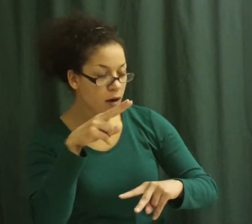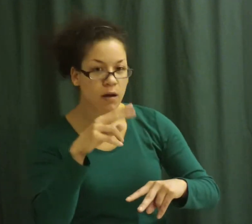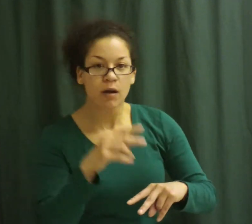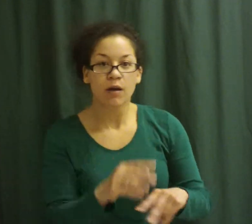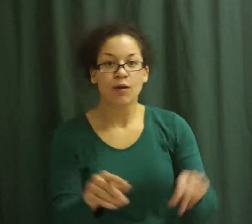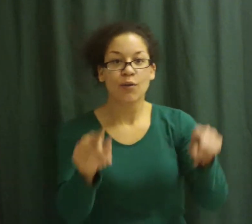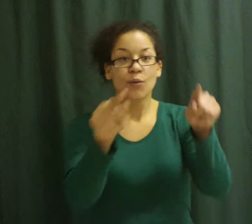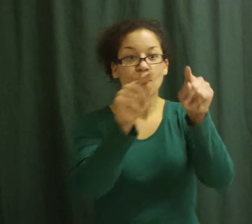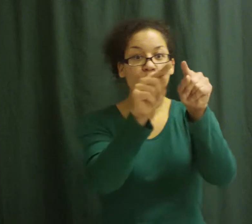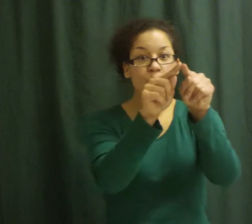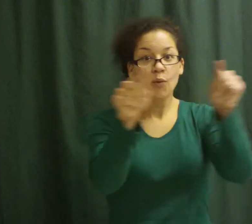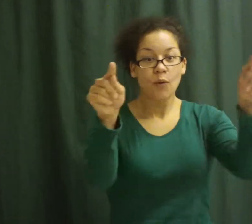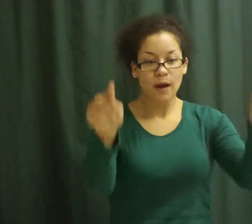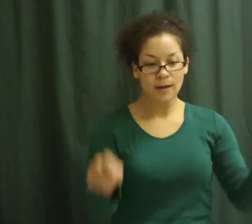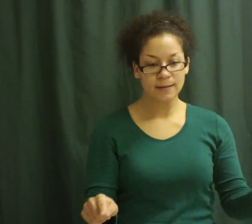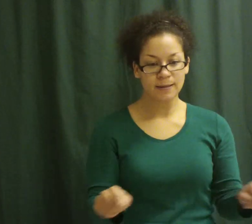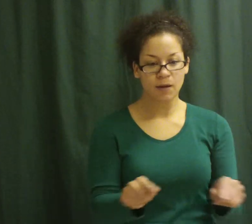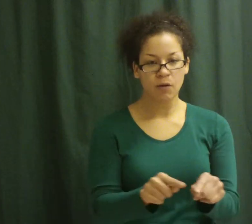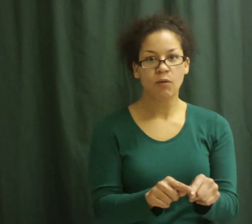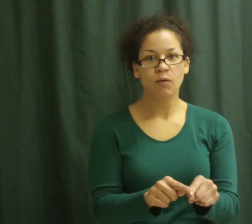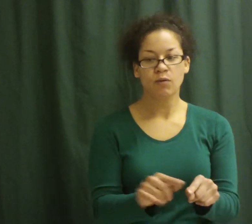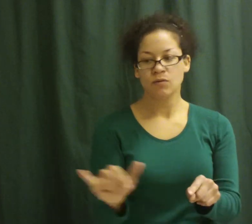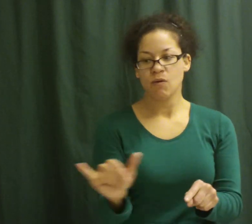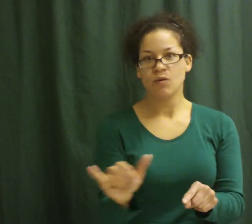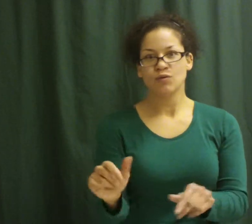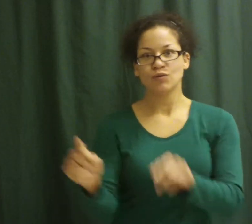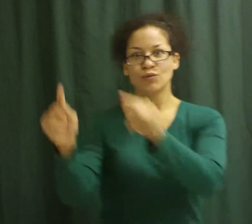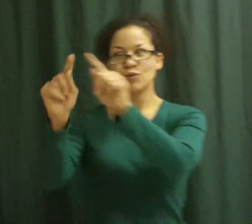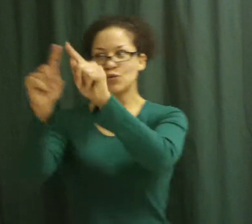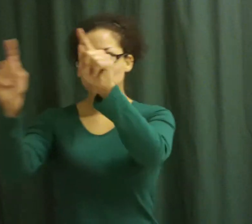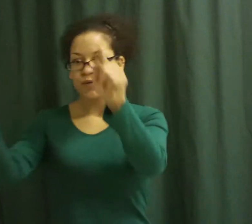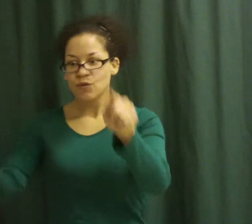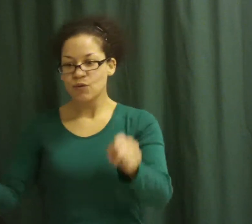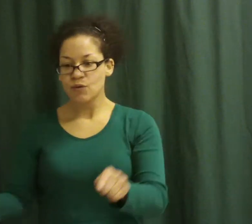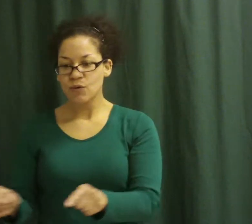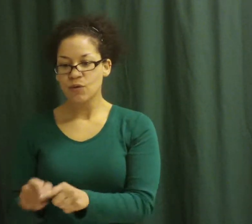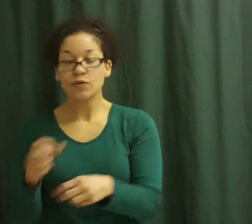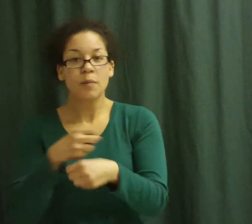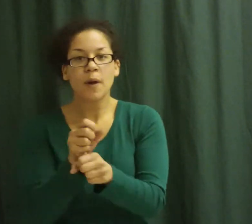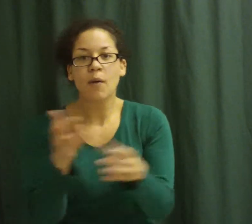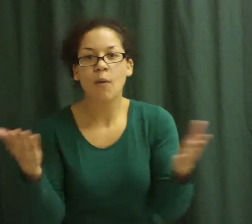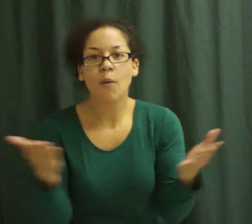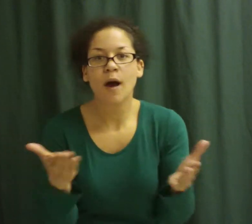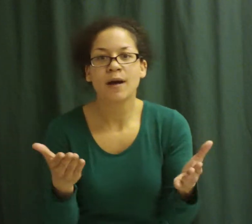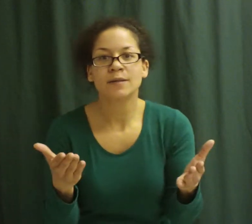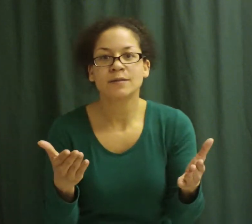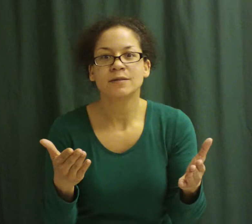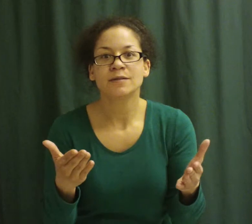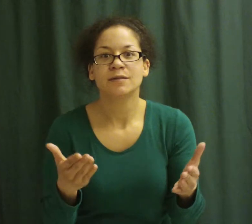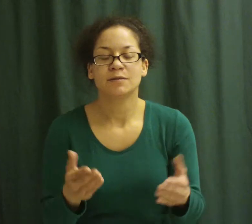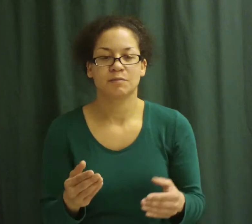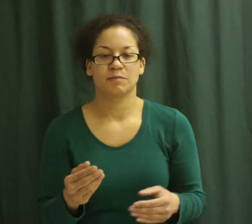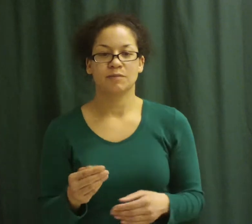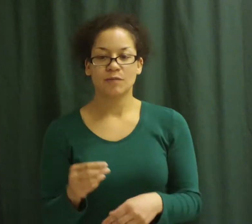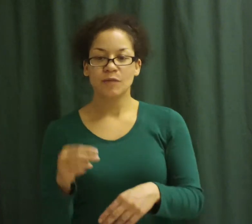rectangles and the circles had made a wagon. A lovely,